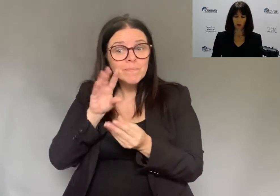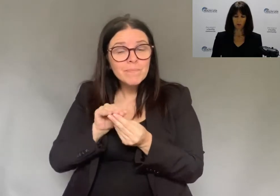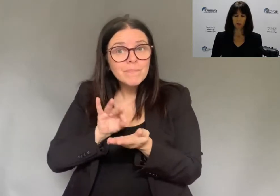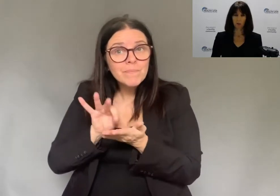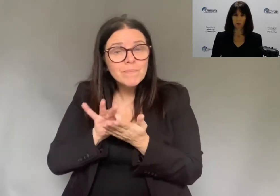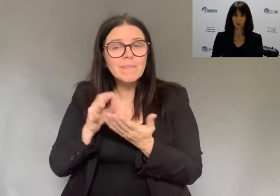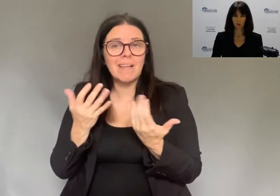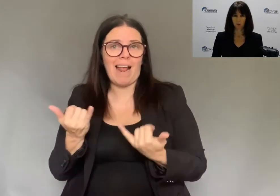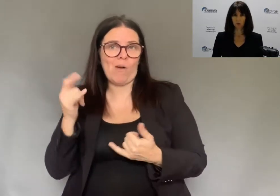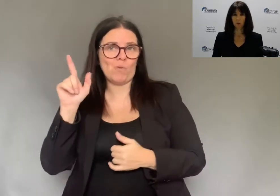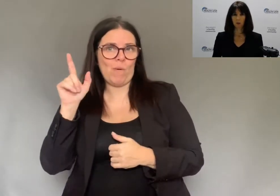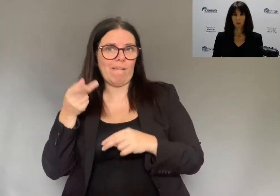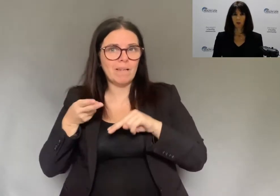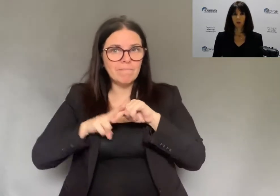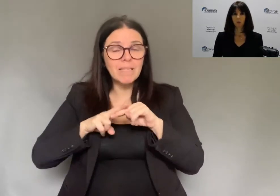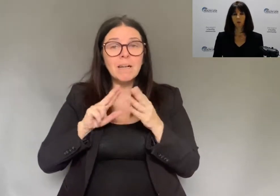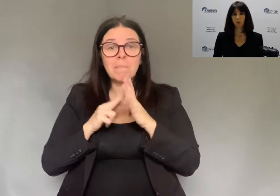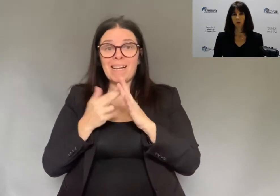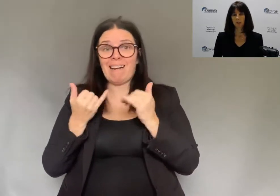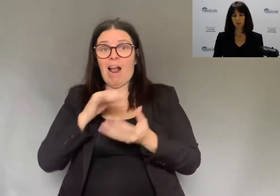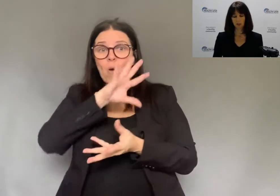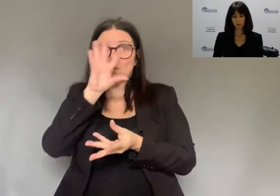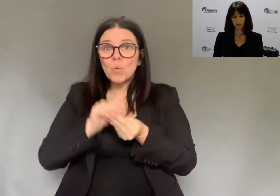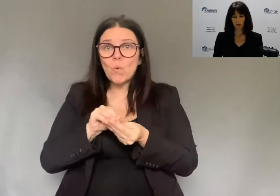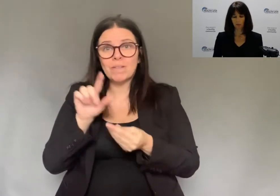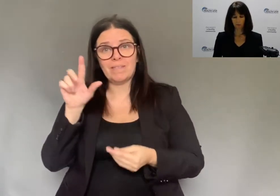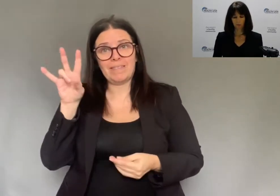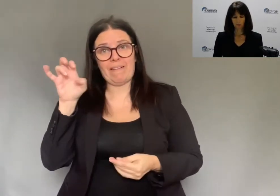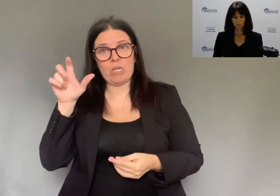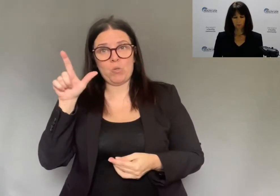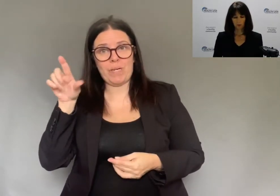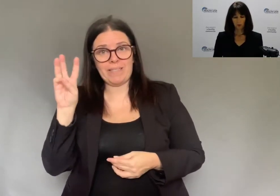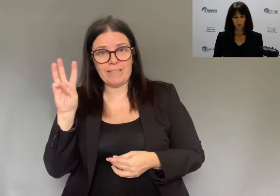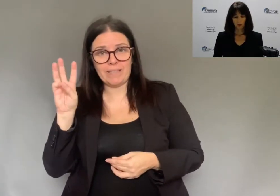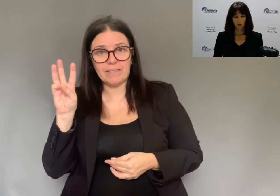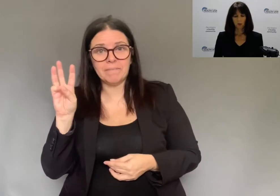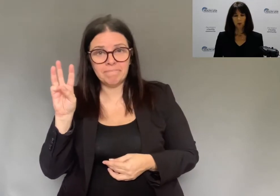care and retirement homes, including both residents and staff.